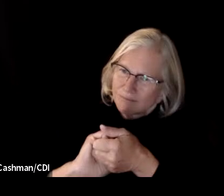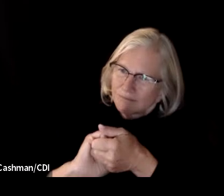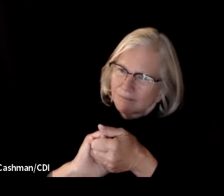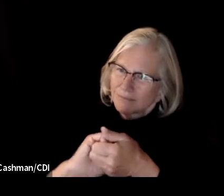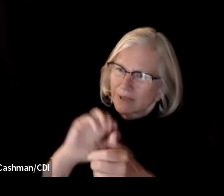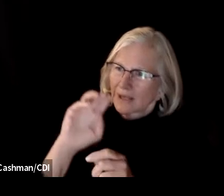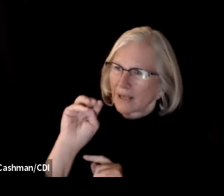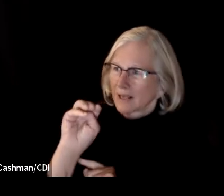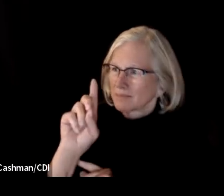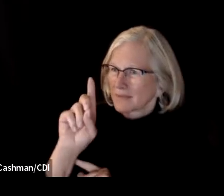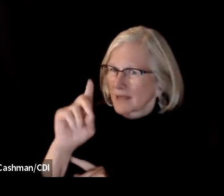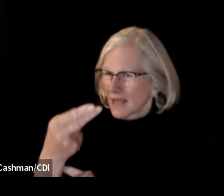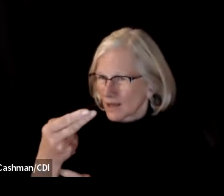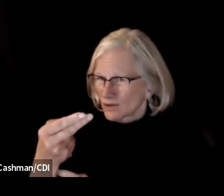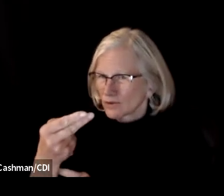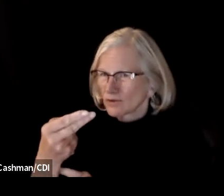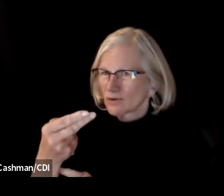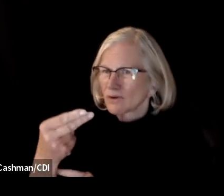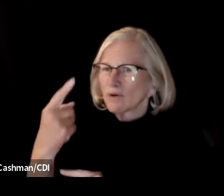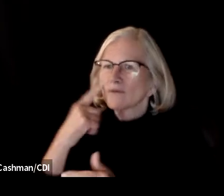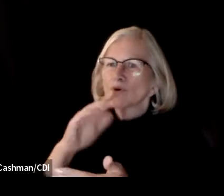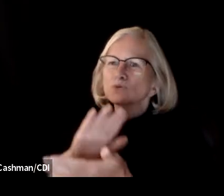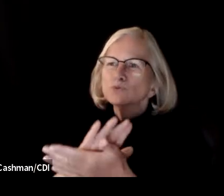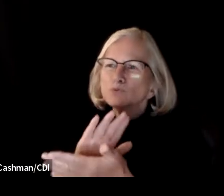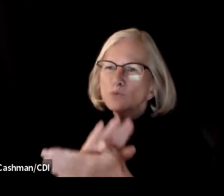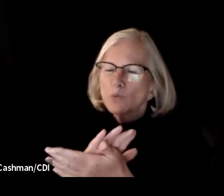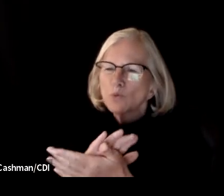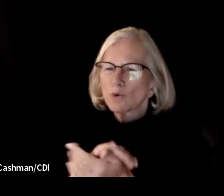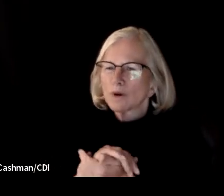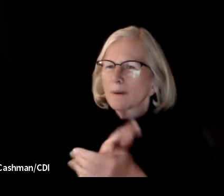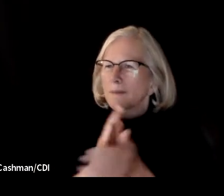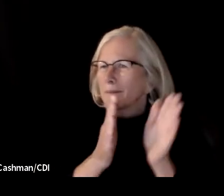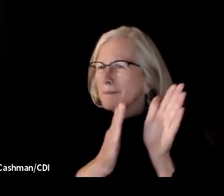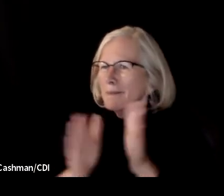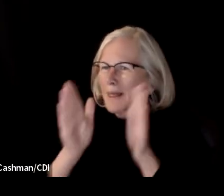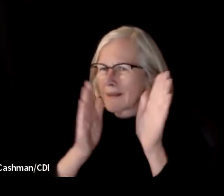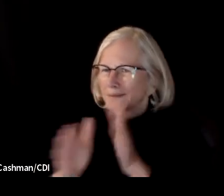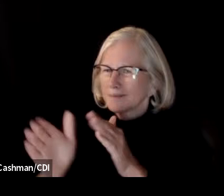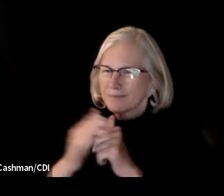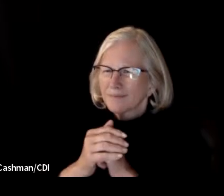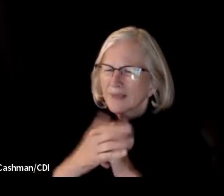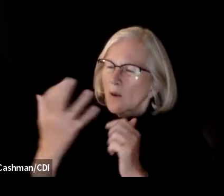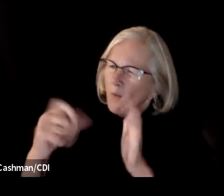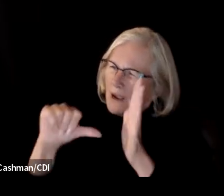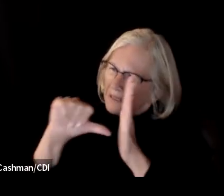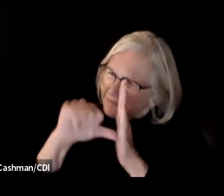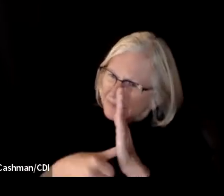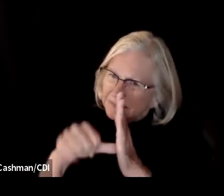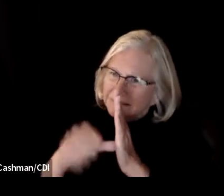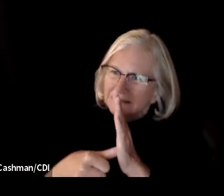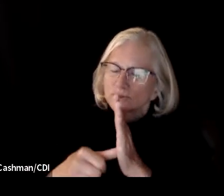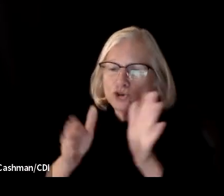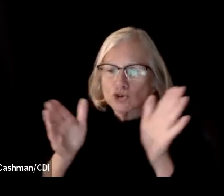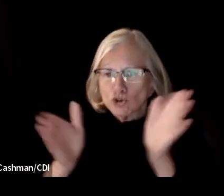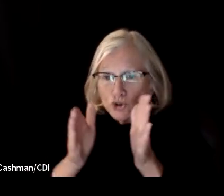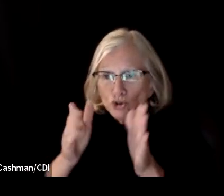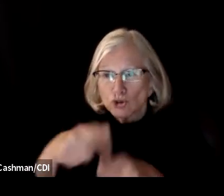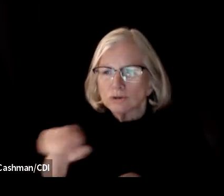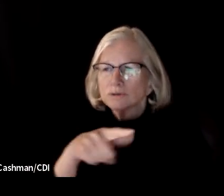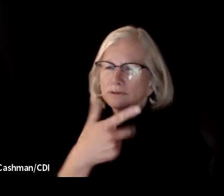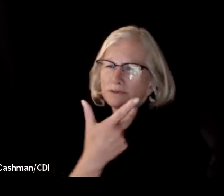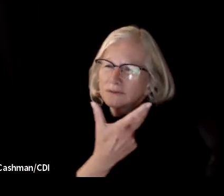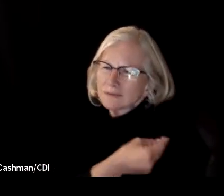year. I also want to take a moment to echo Commissioner Malcolm's words about the importance of vaccination for all who are eligible. Our